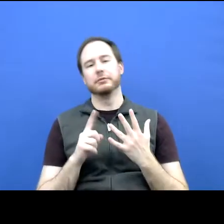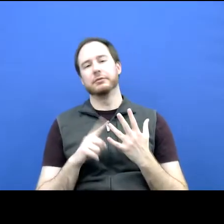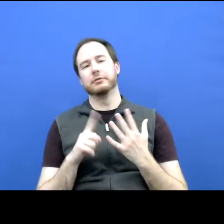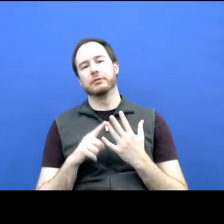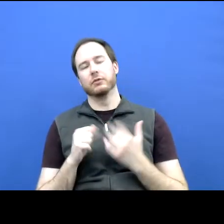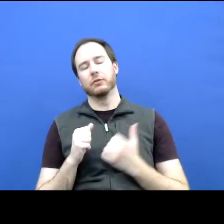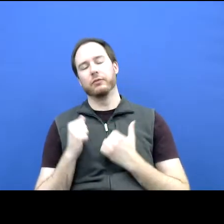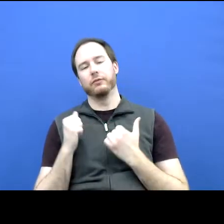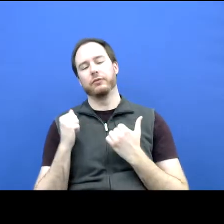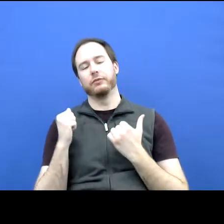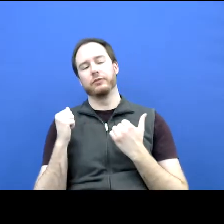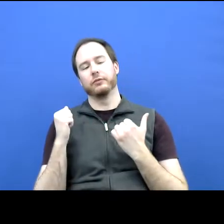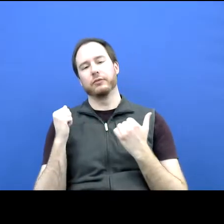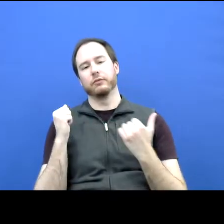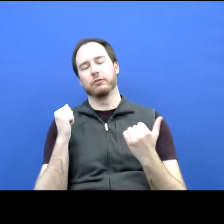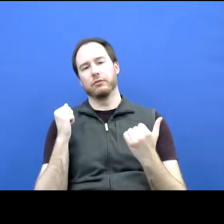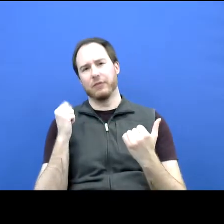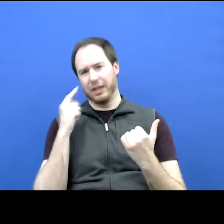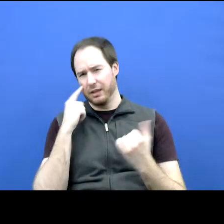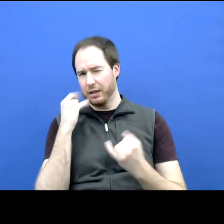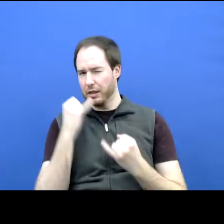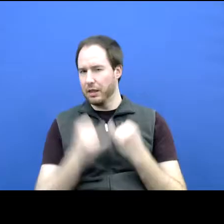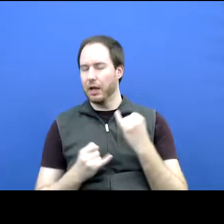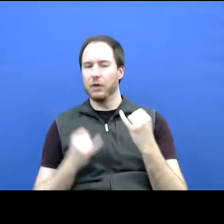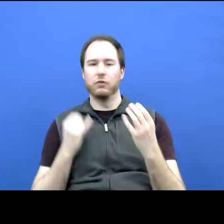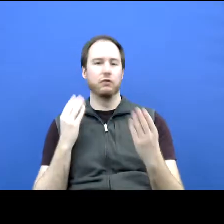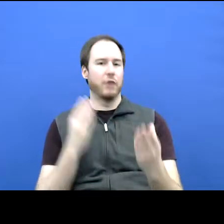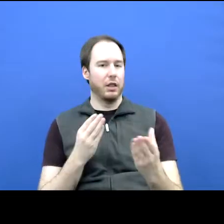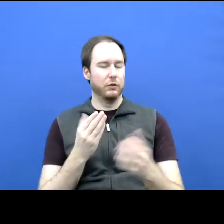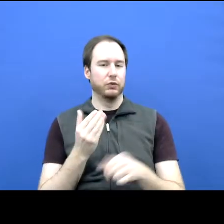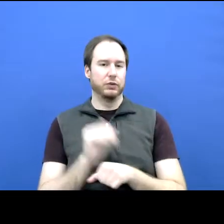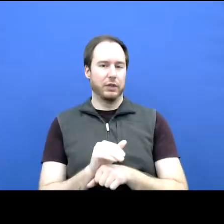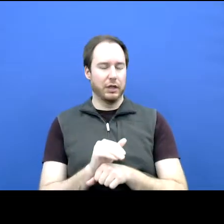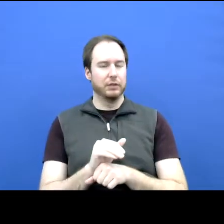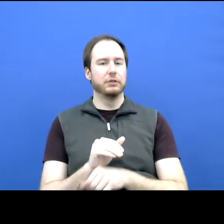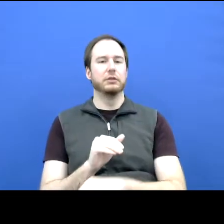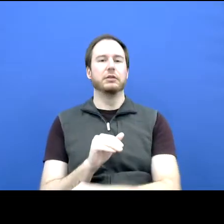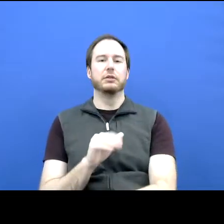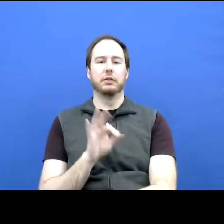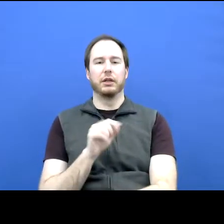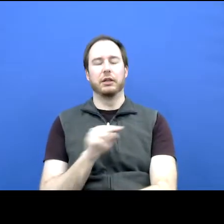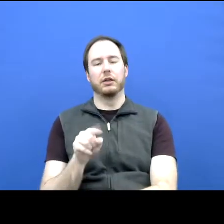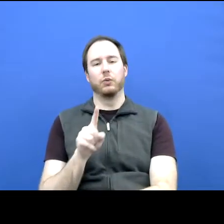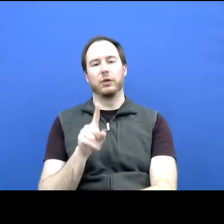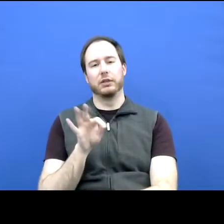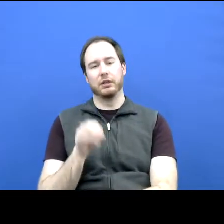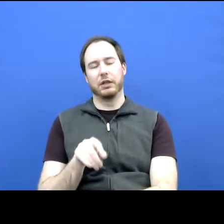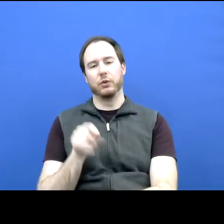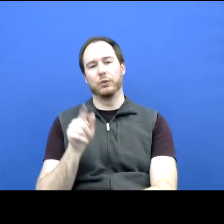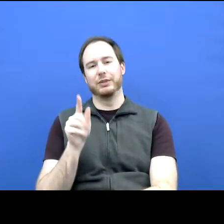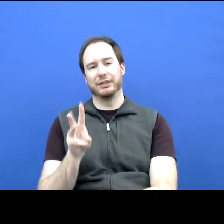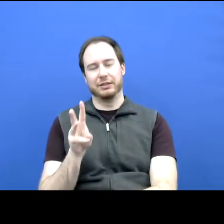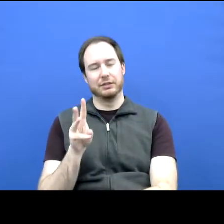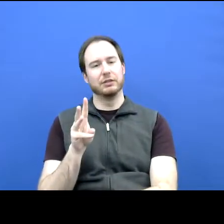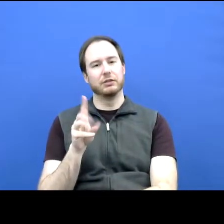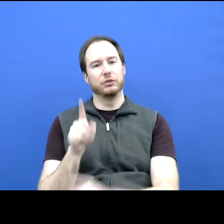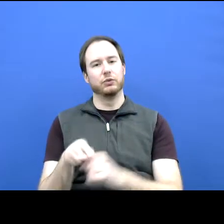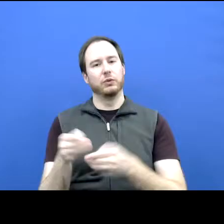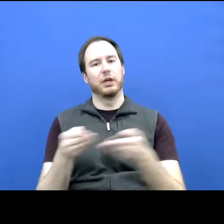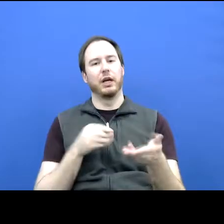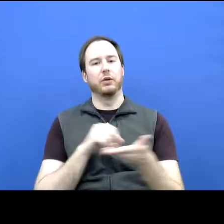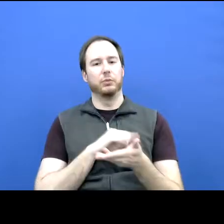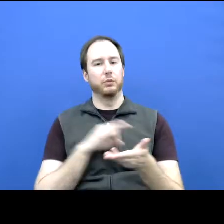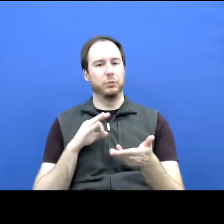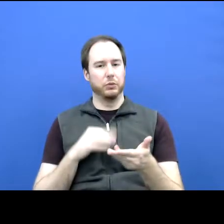Supervisor Schultz and fellow board members, I believe I have the last resolution of the night, Mhm. 9-190, 2026, to hire